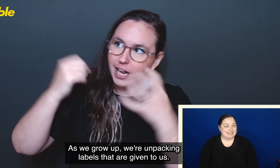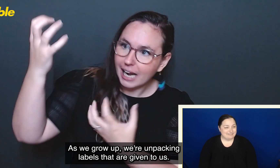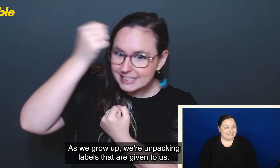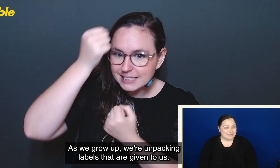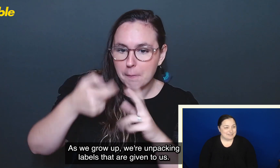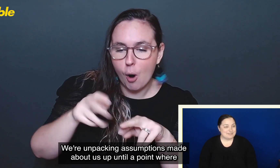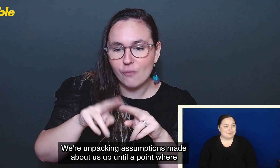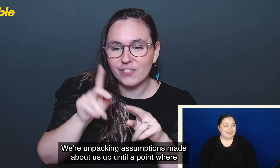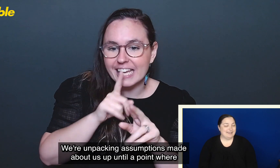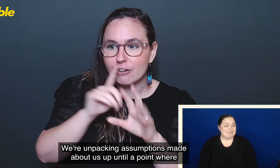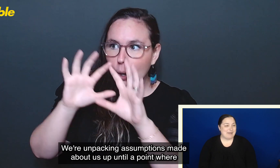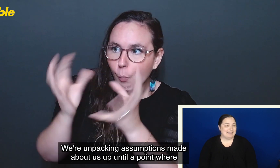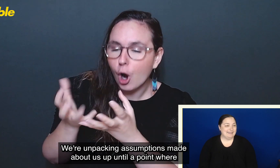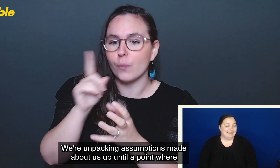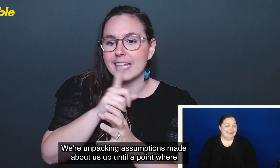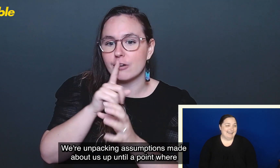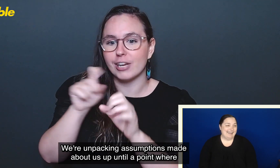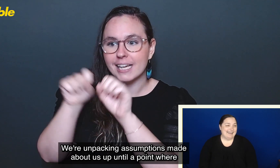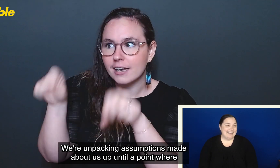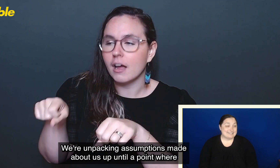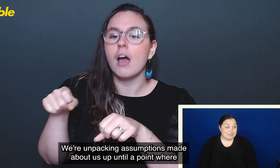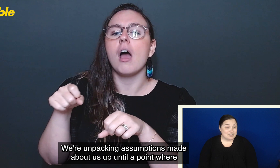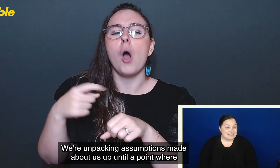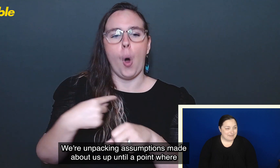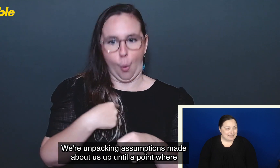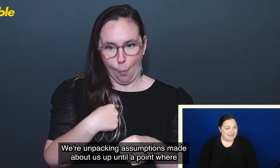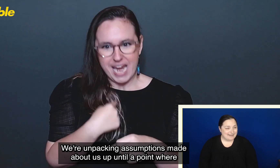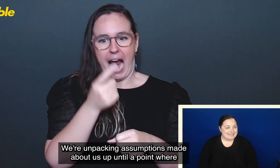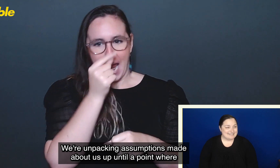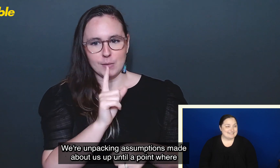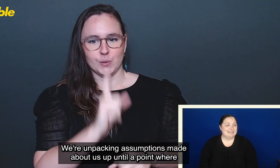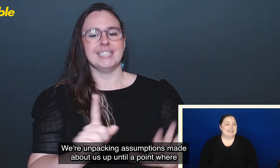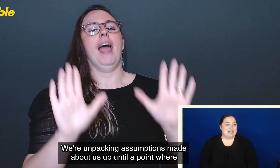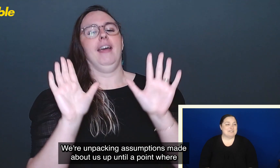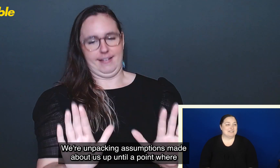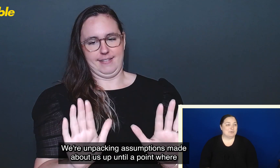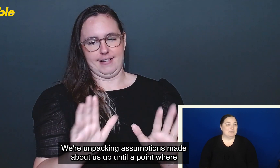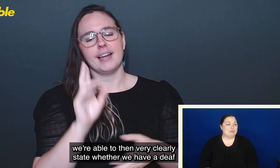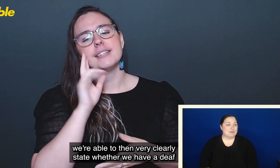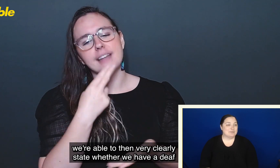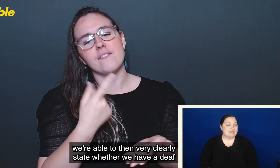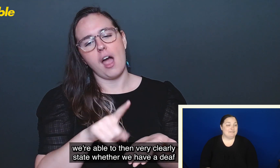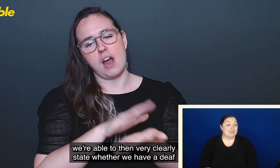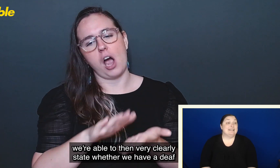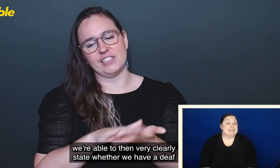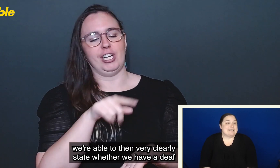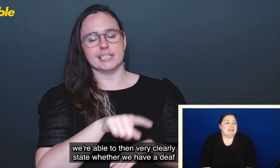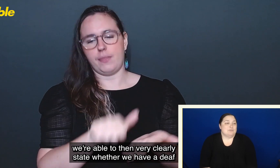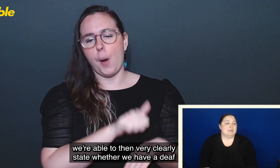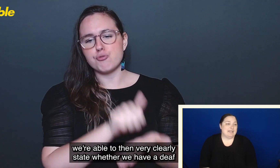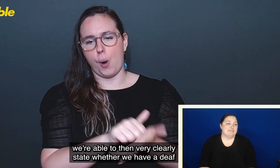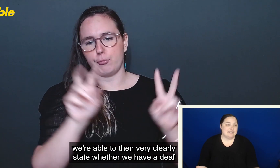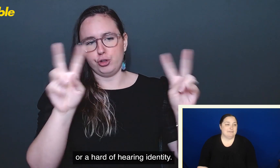labels that are given to us. We're unpacking assumptions made about us up until a point where we're able to then very clearly